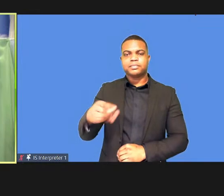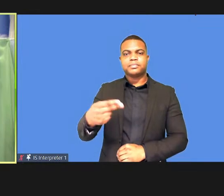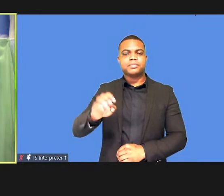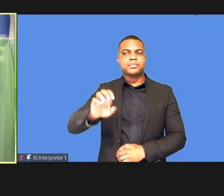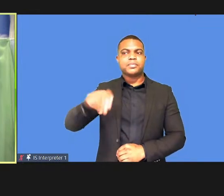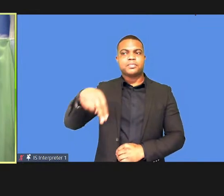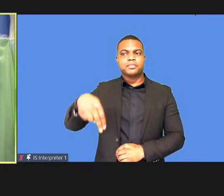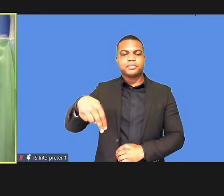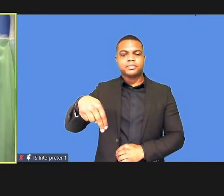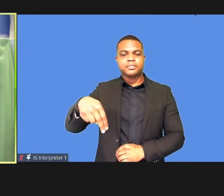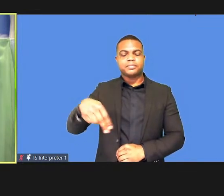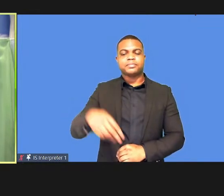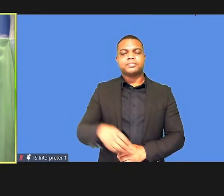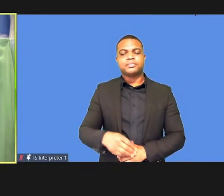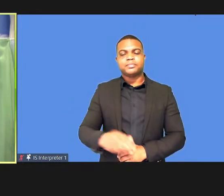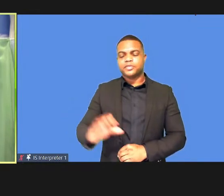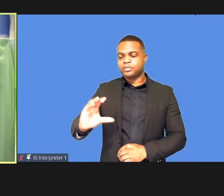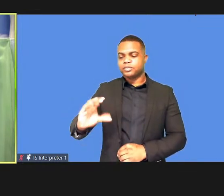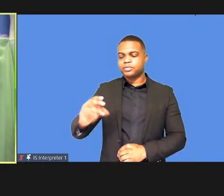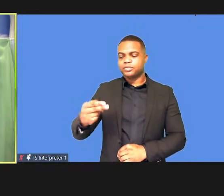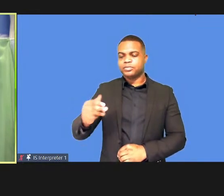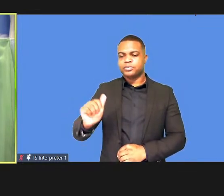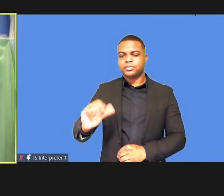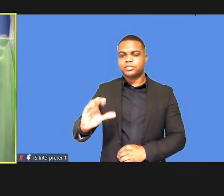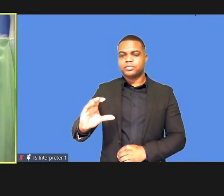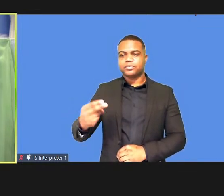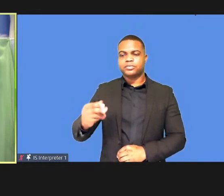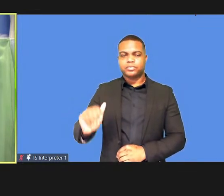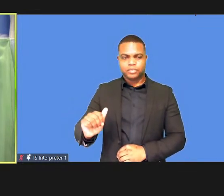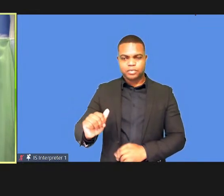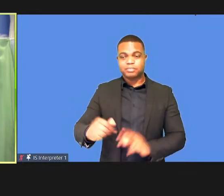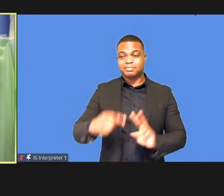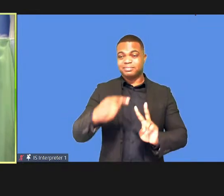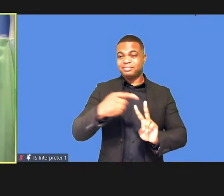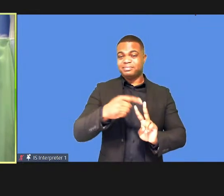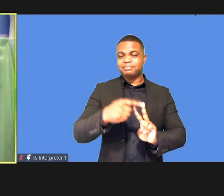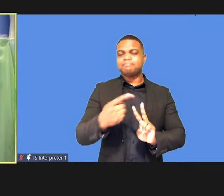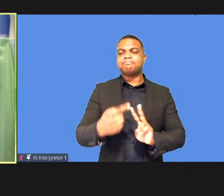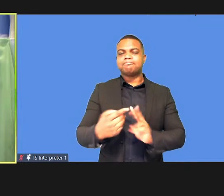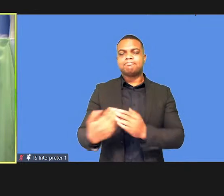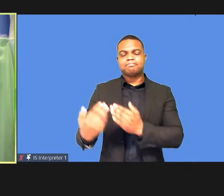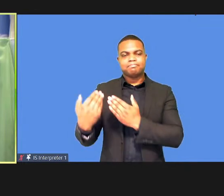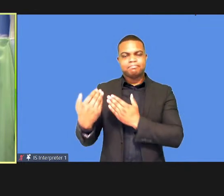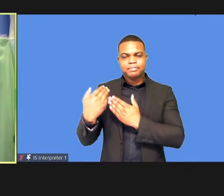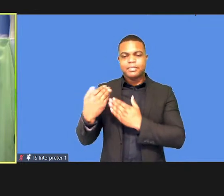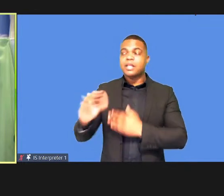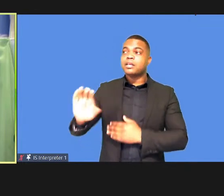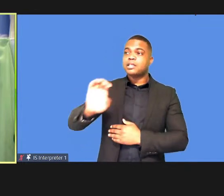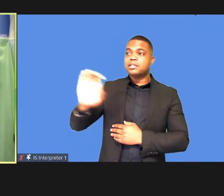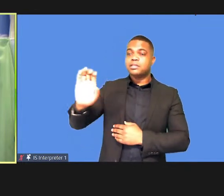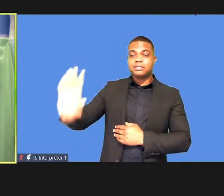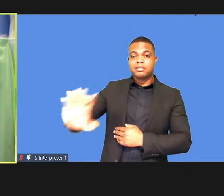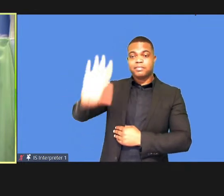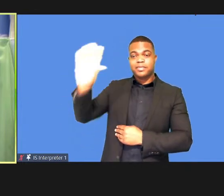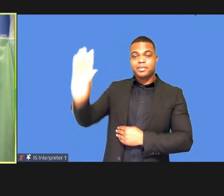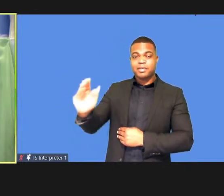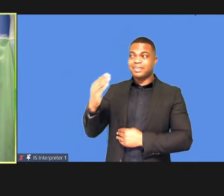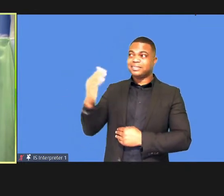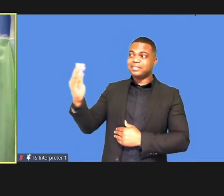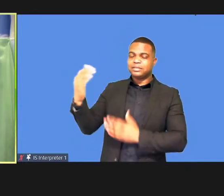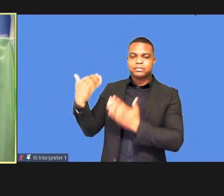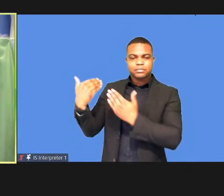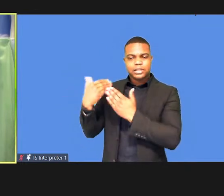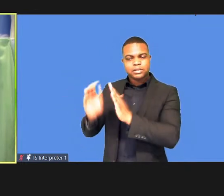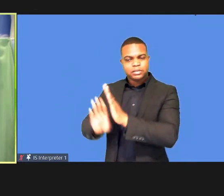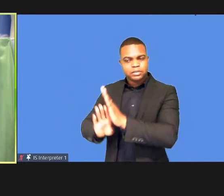Initiative, and Mr. Cecile Napo, who is the Chairperson of